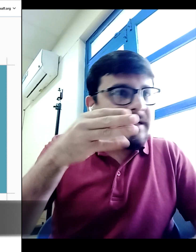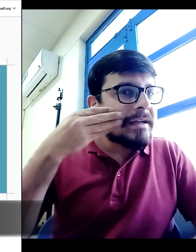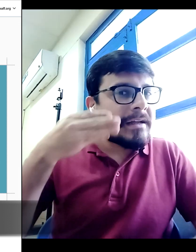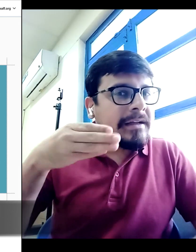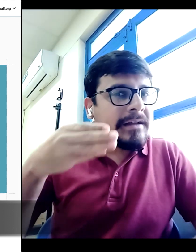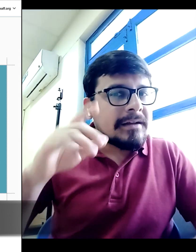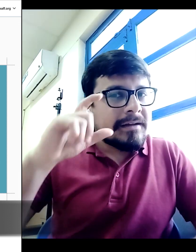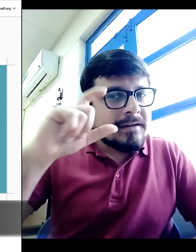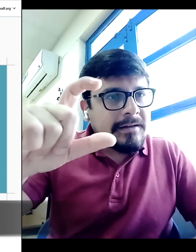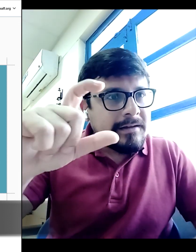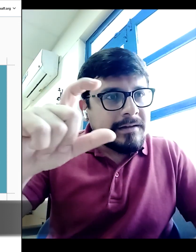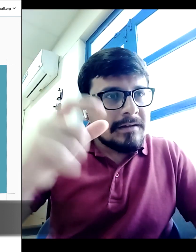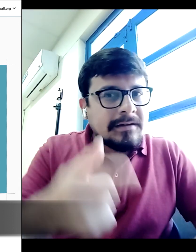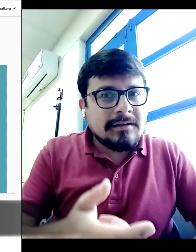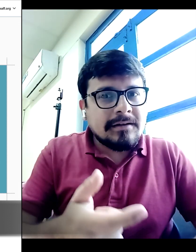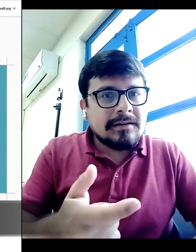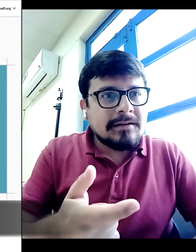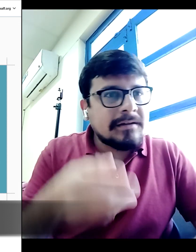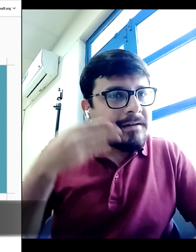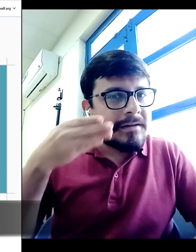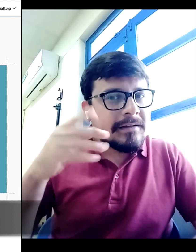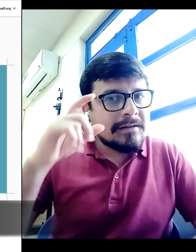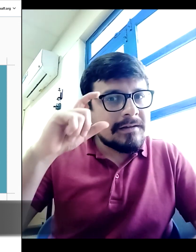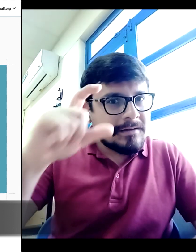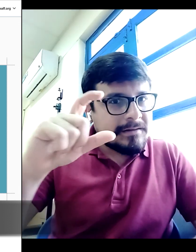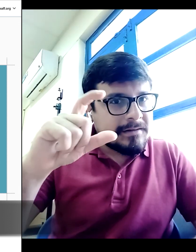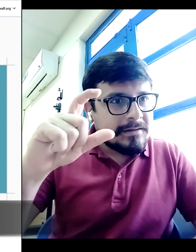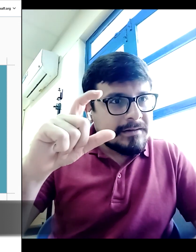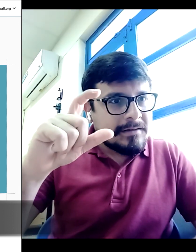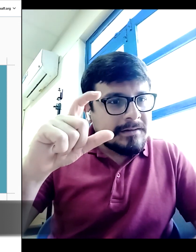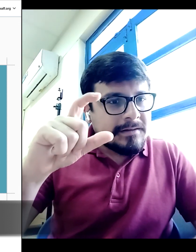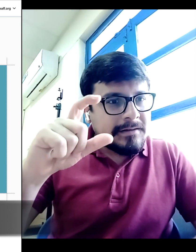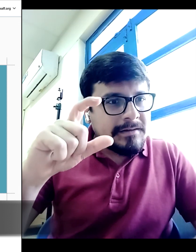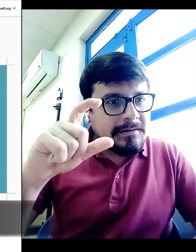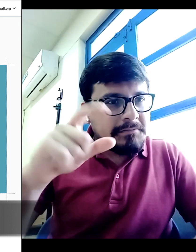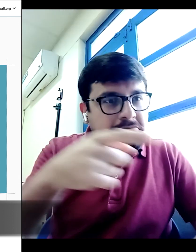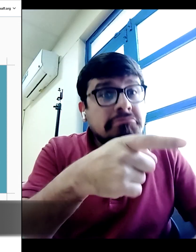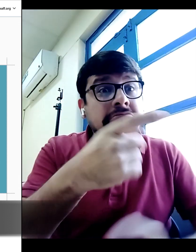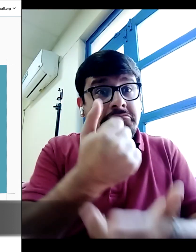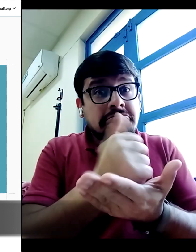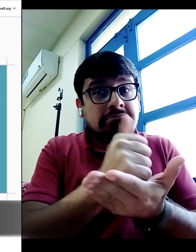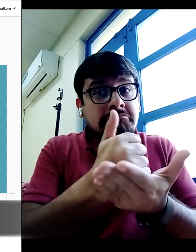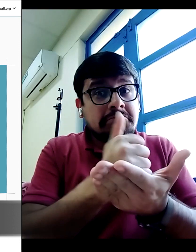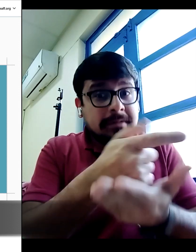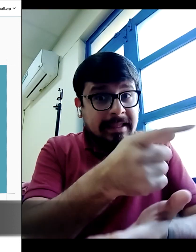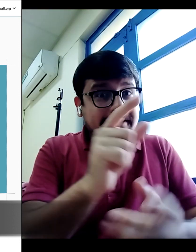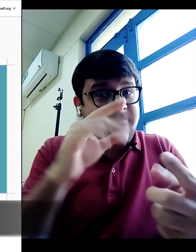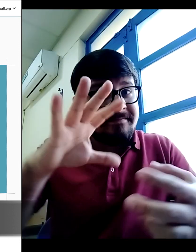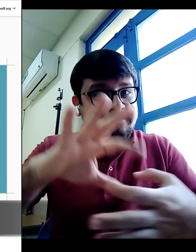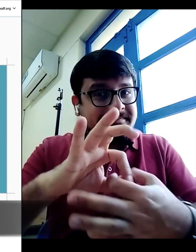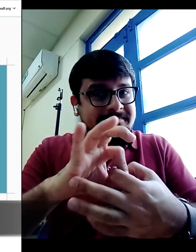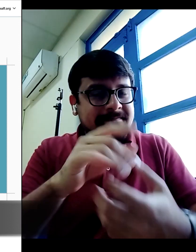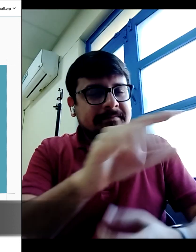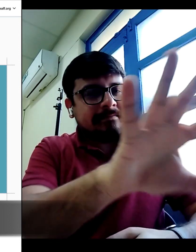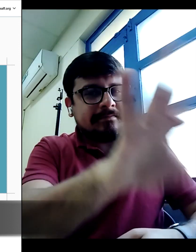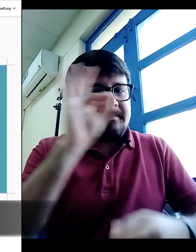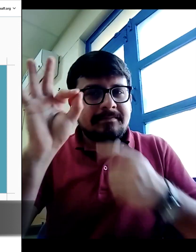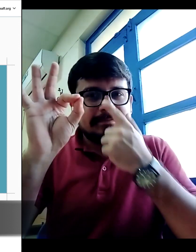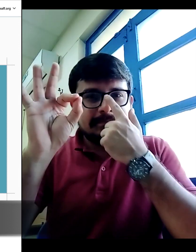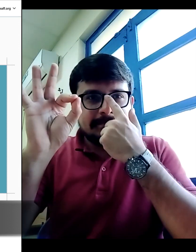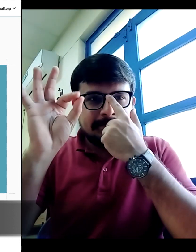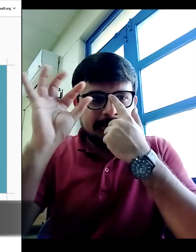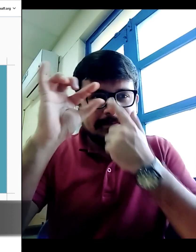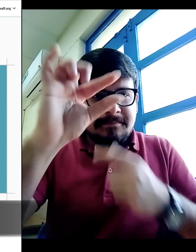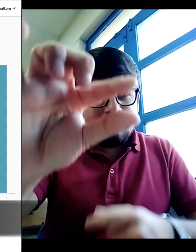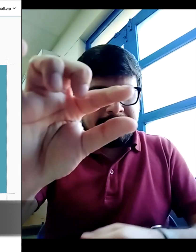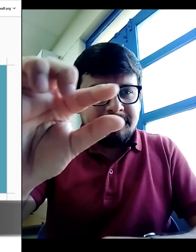Now, in this case, I am creating a game. I am creating a logo for my game. So I